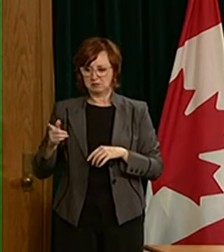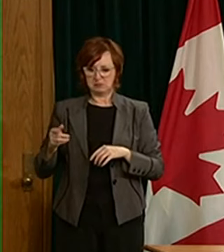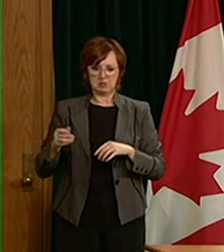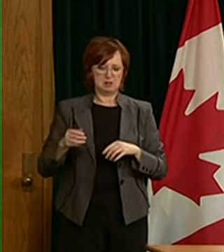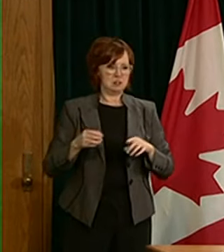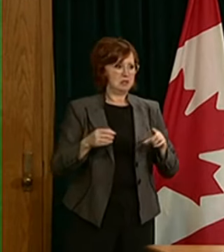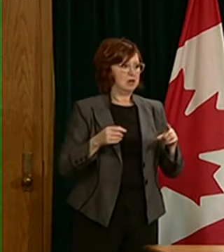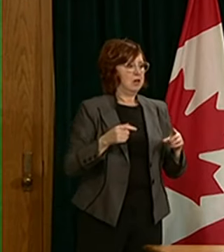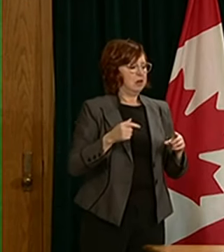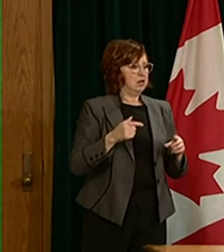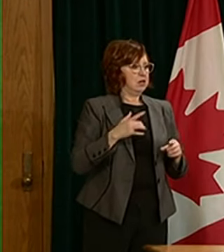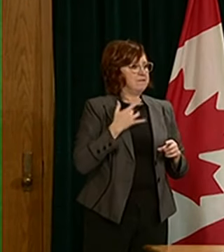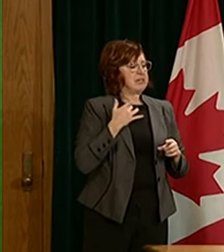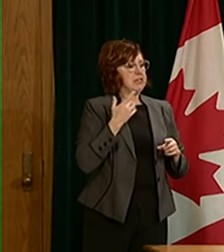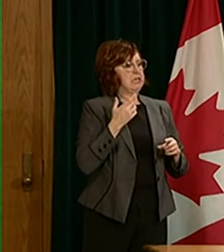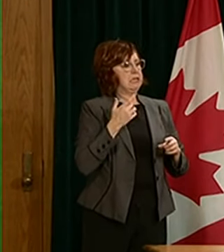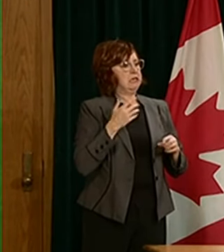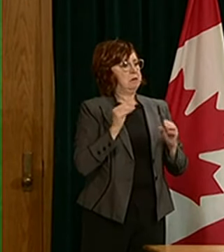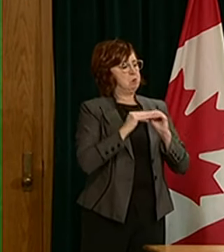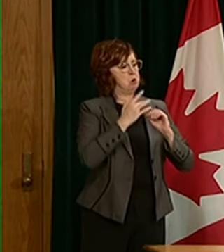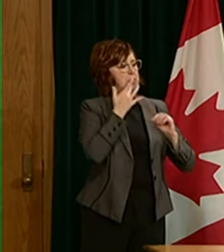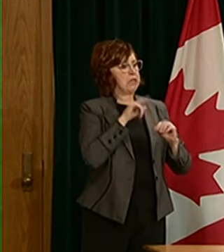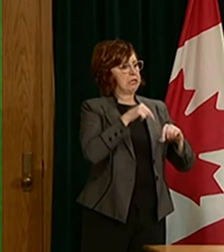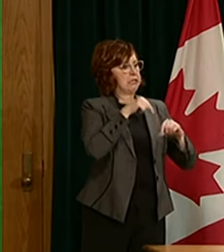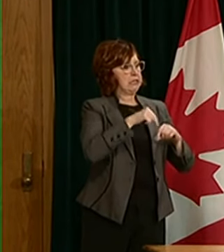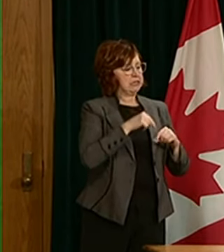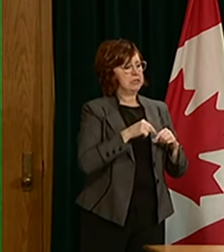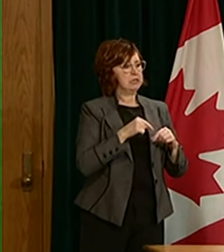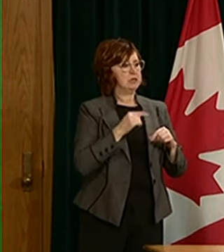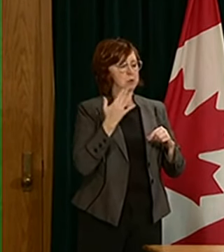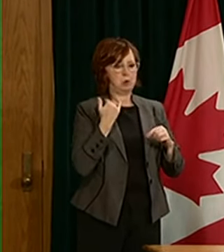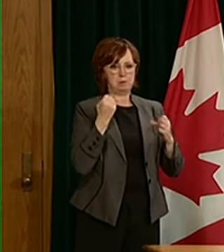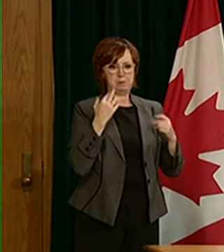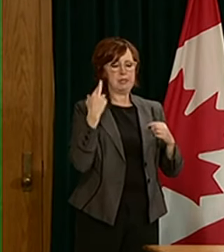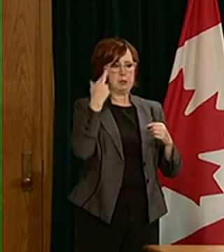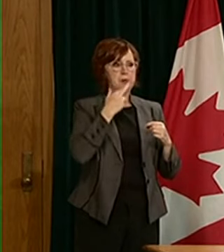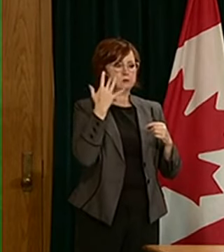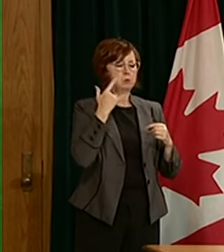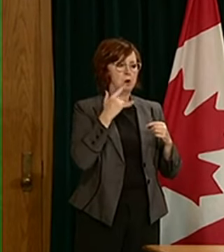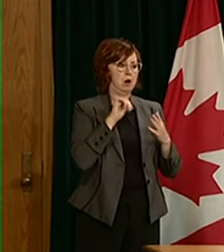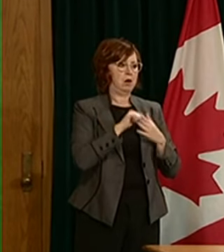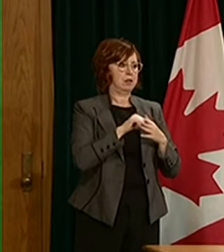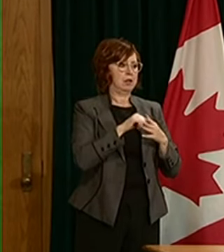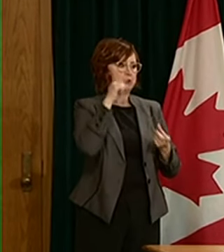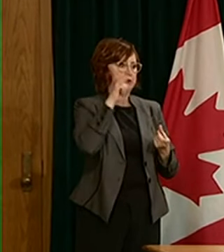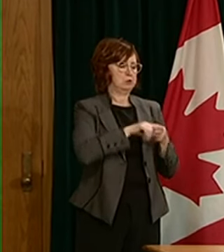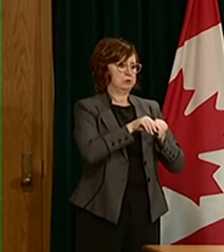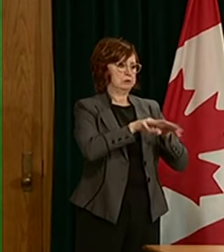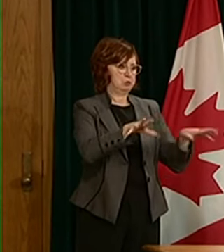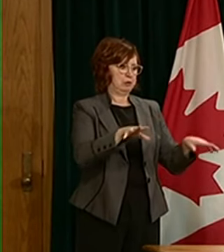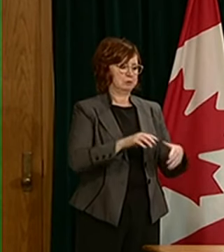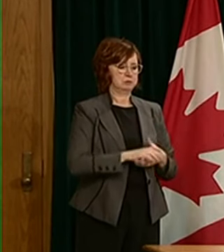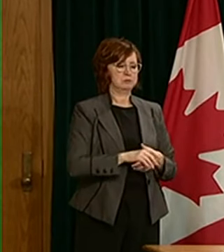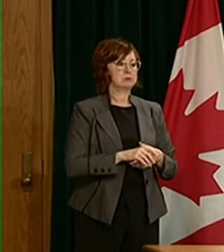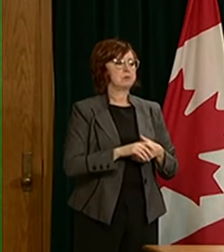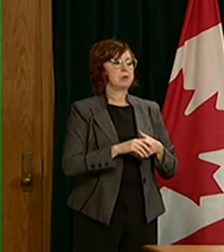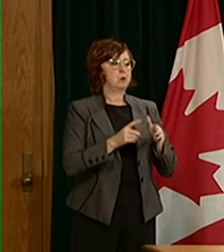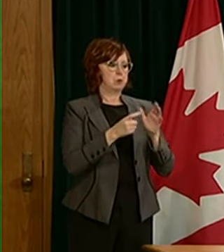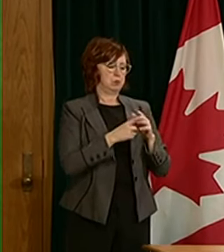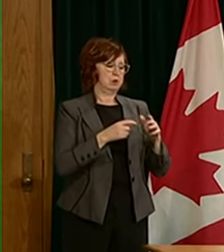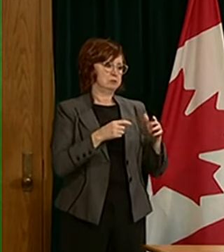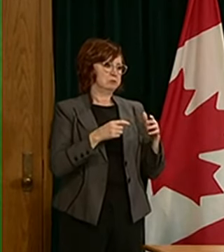to plan, work as a collective, as the public, to do everything we can to prevent the spread, and while the system prepares to